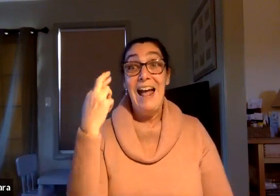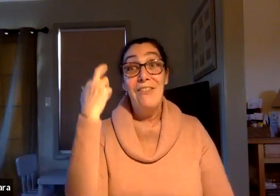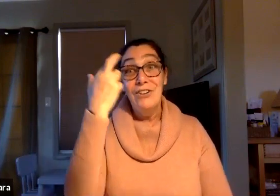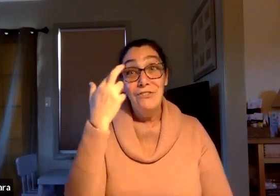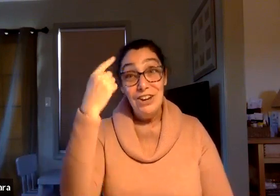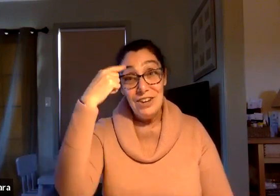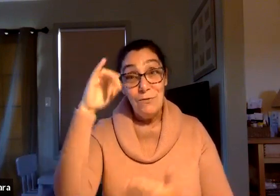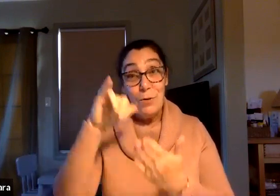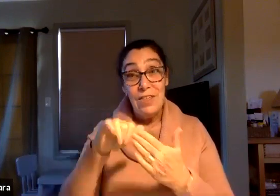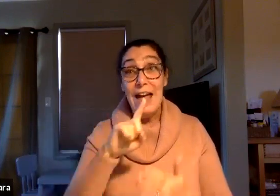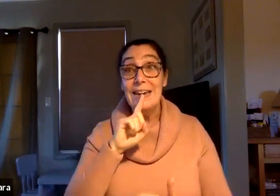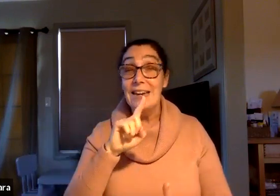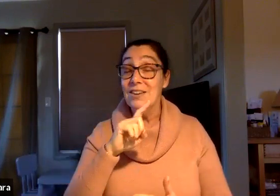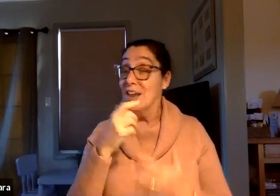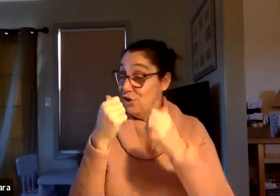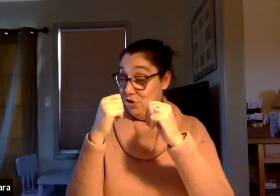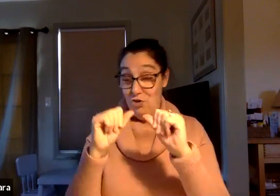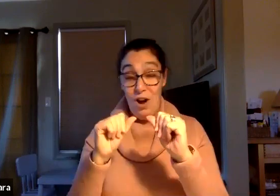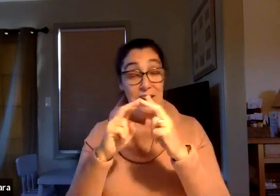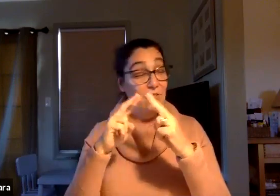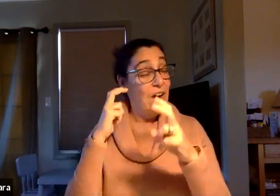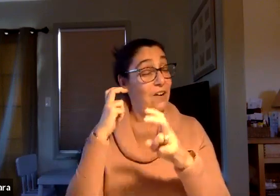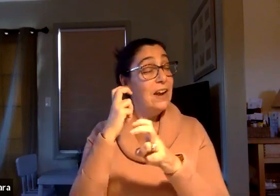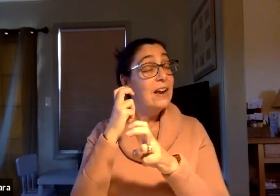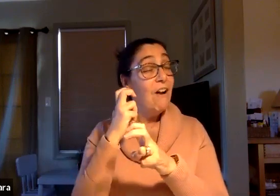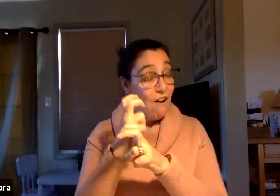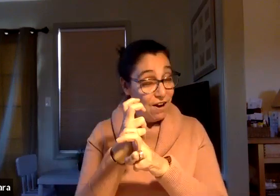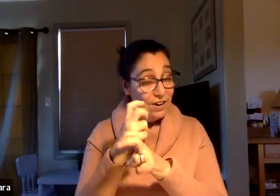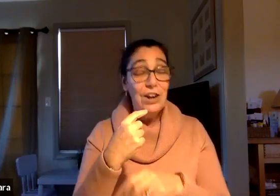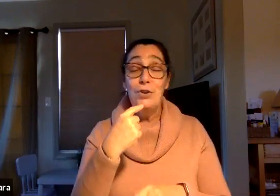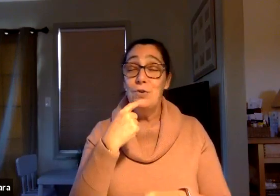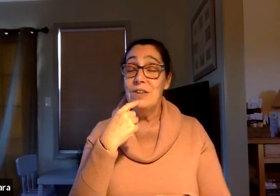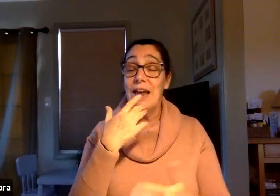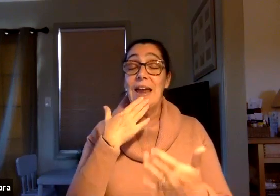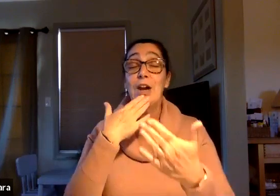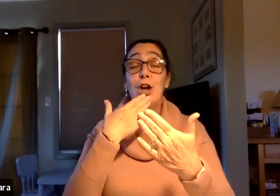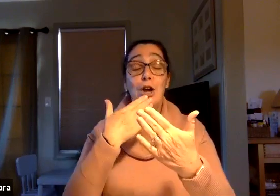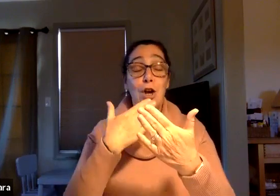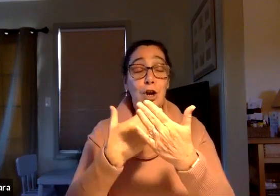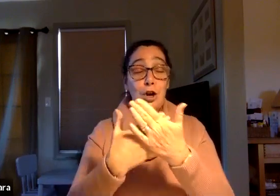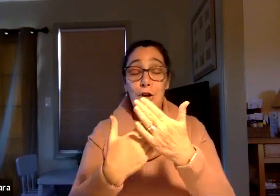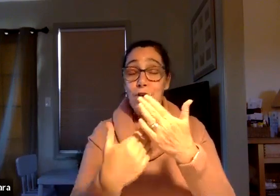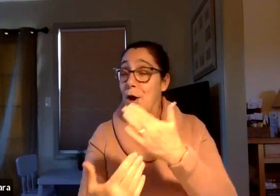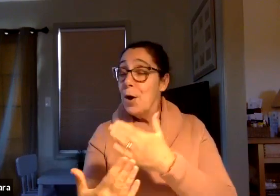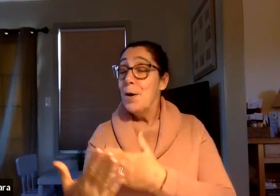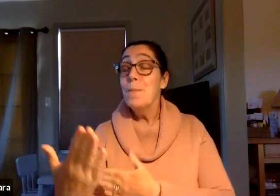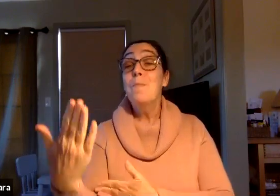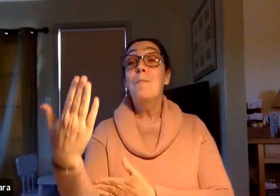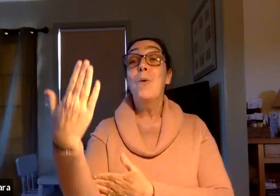And the reason for that is she tries very hard to say good